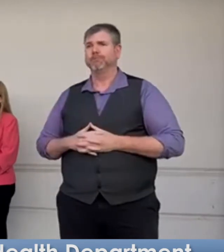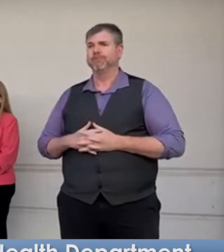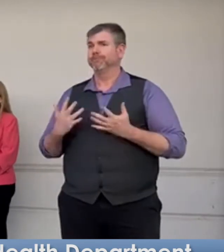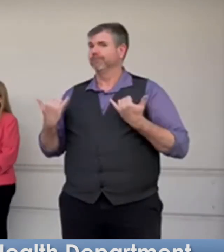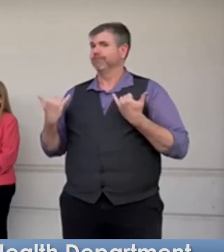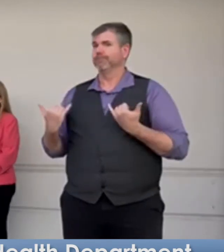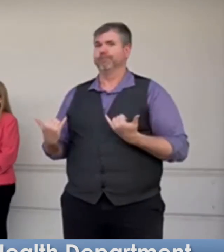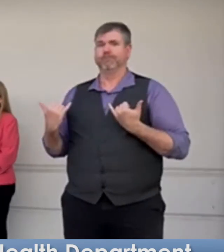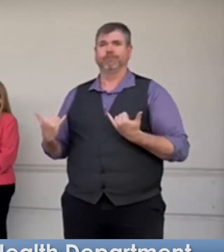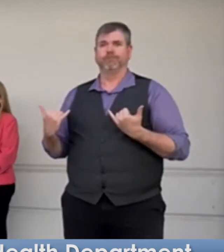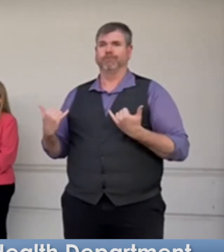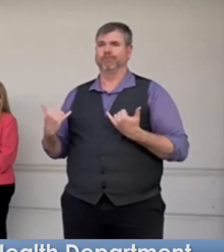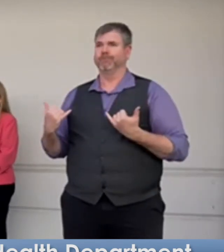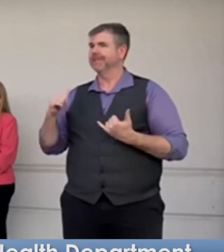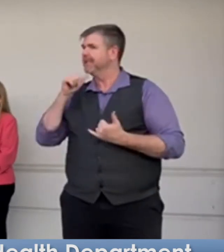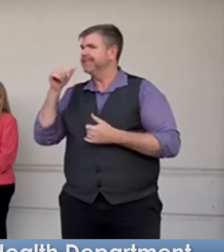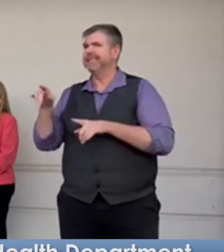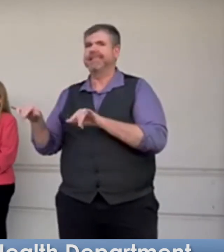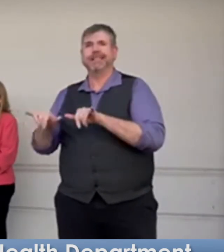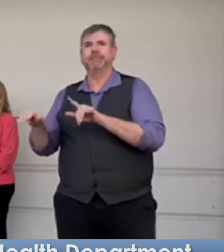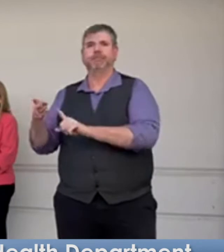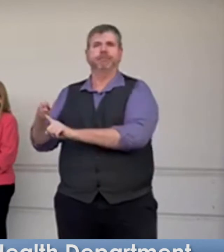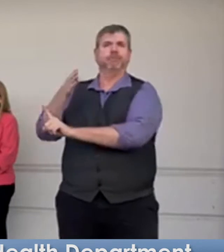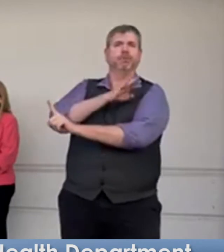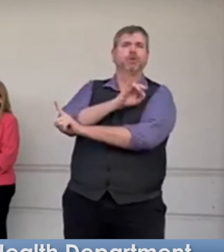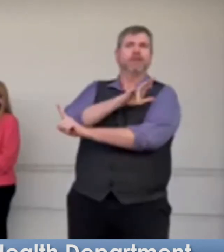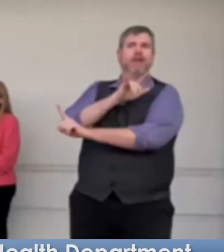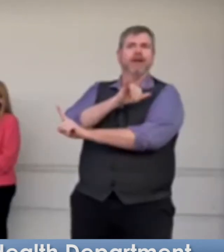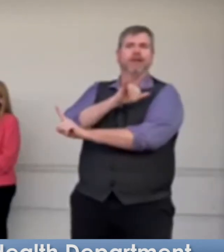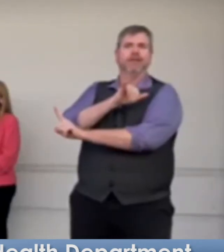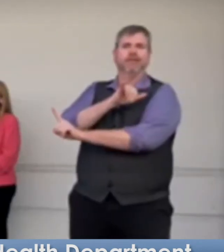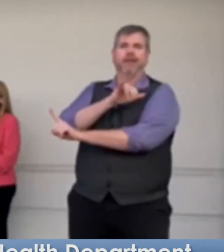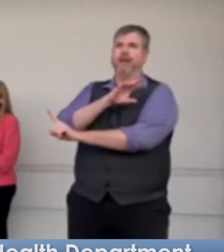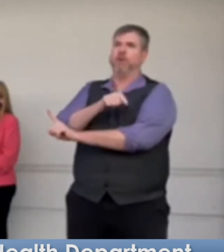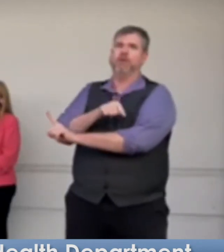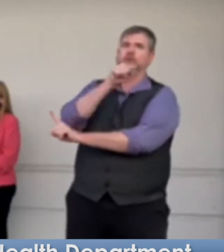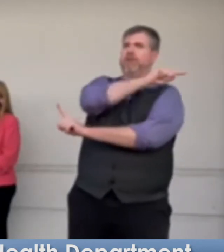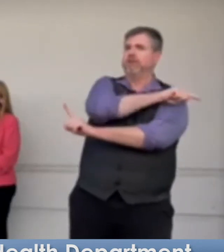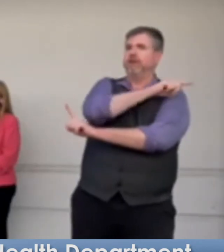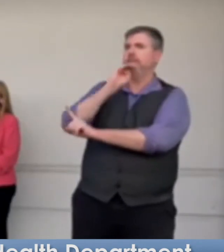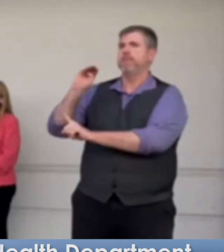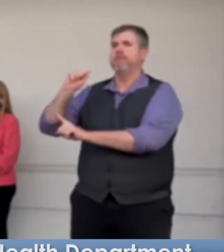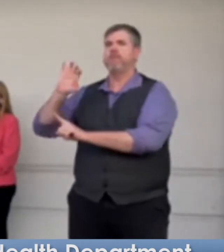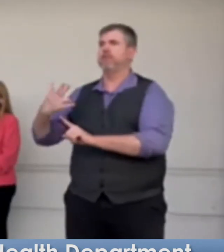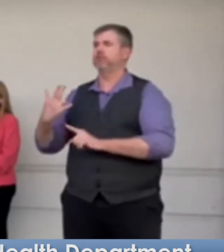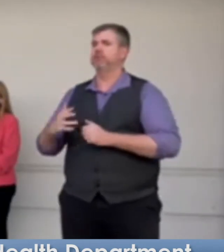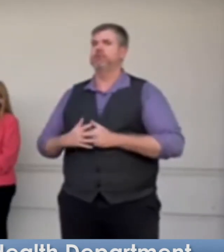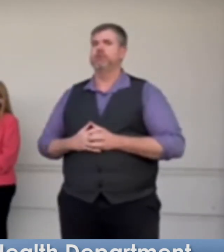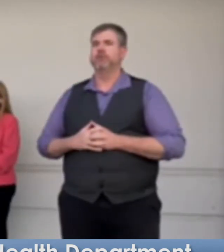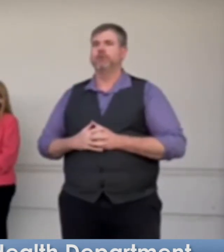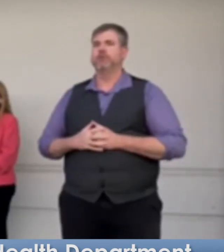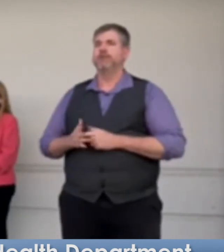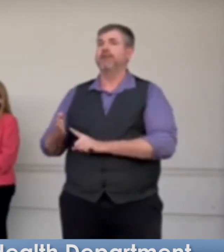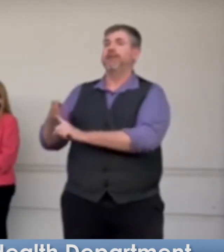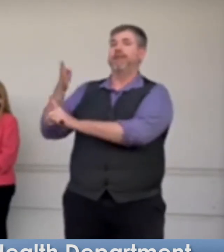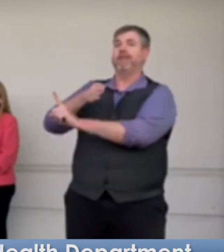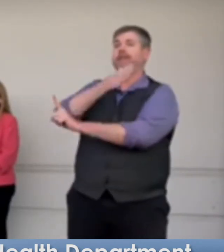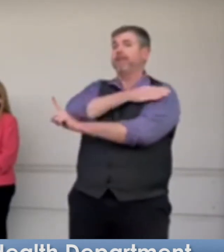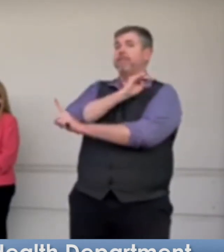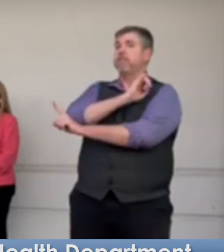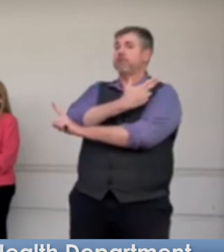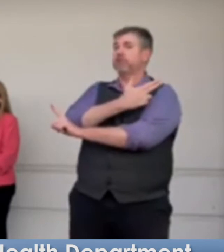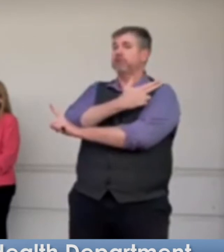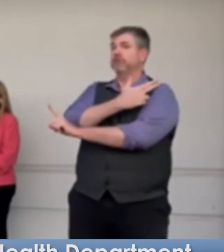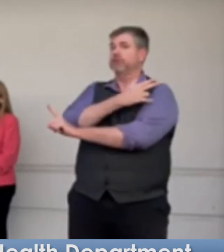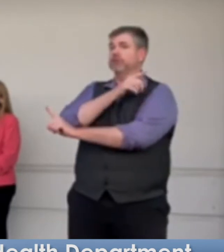than July and different than March. Different than March and July, the whole state is